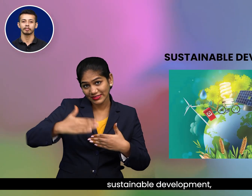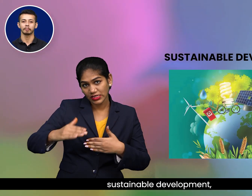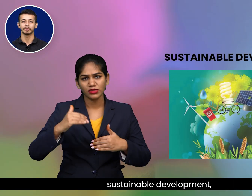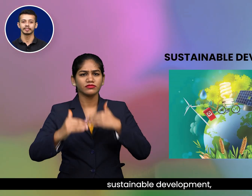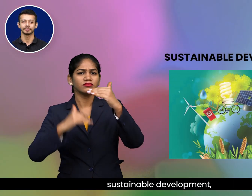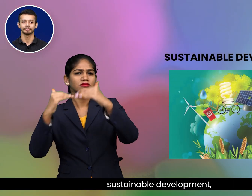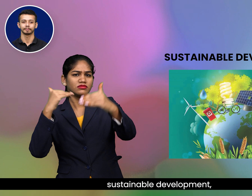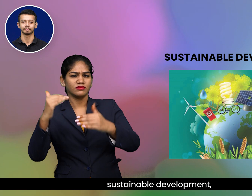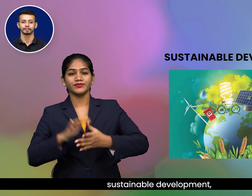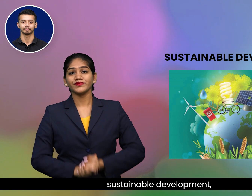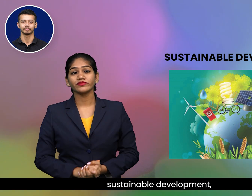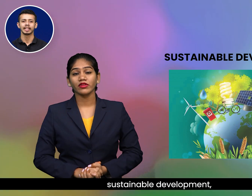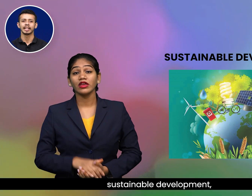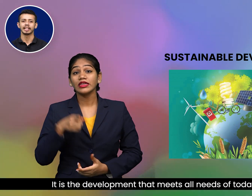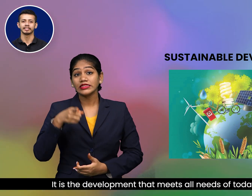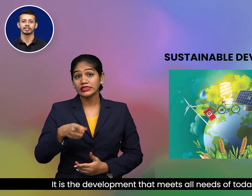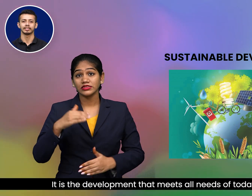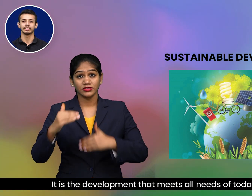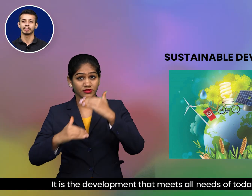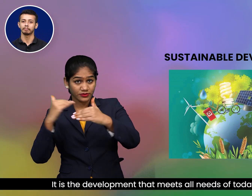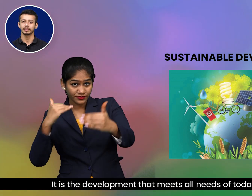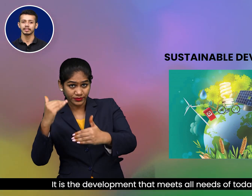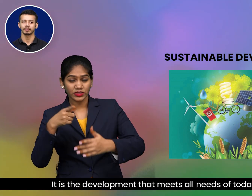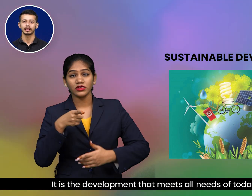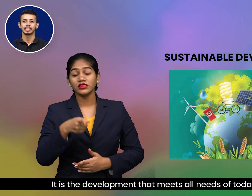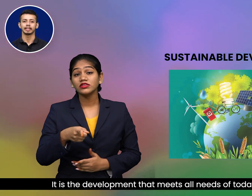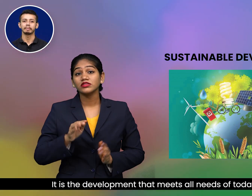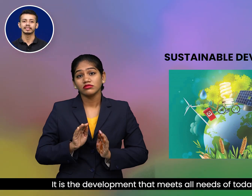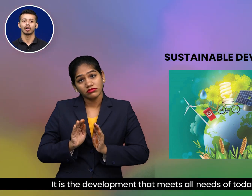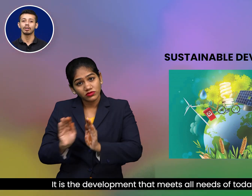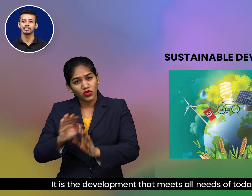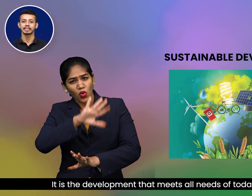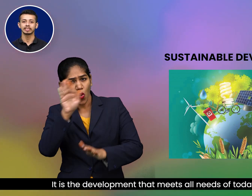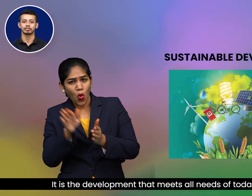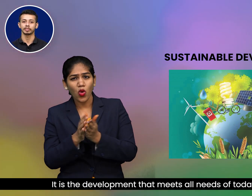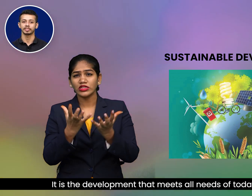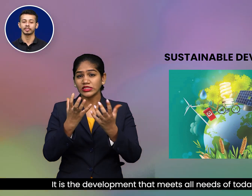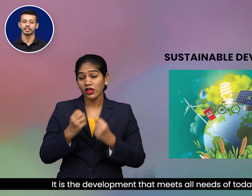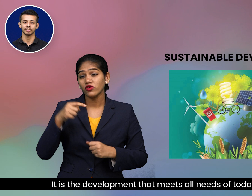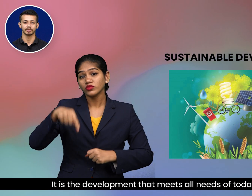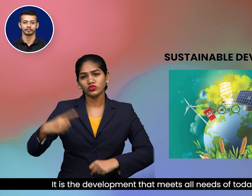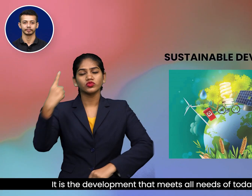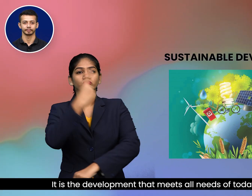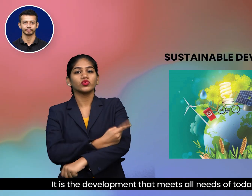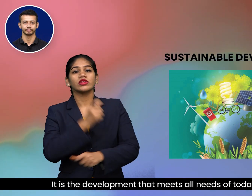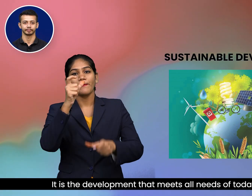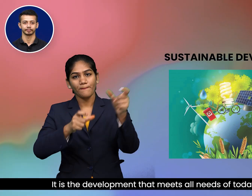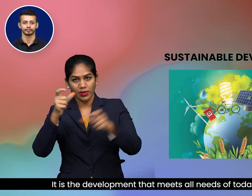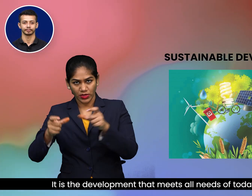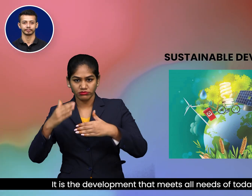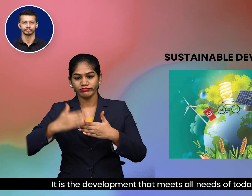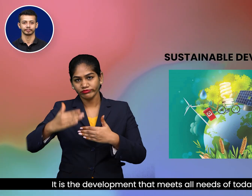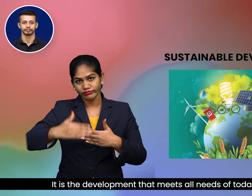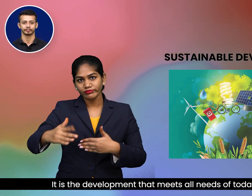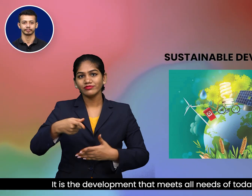Sustainable development, it is the development that meets all the needs of today's generation.